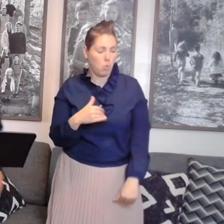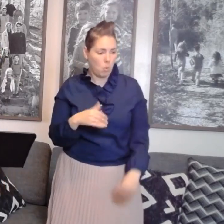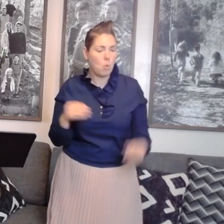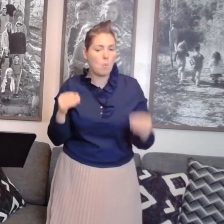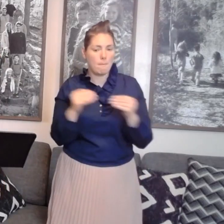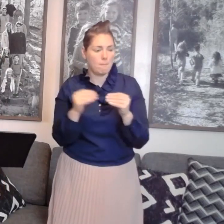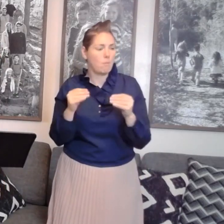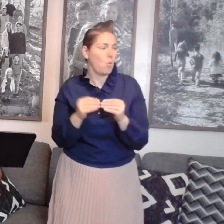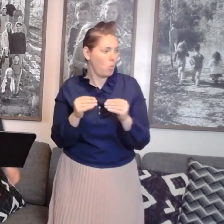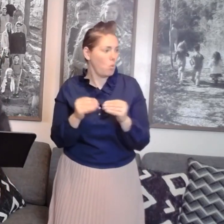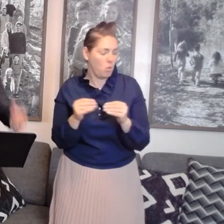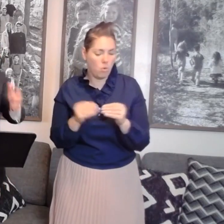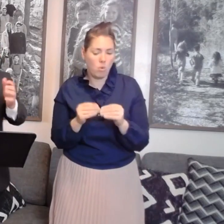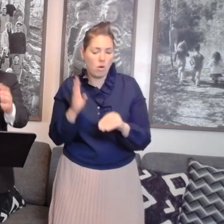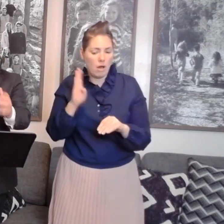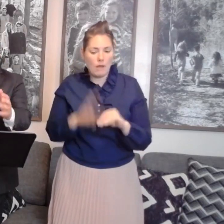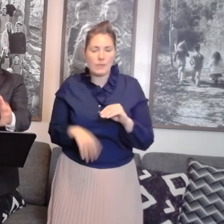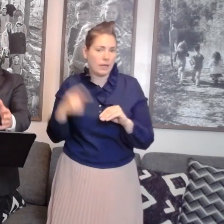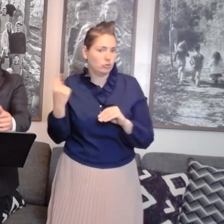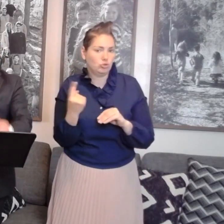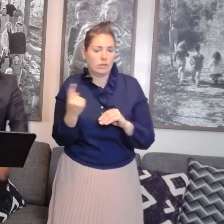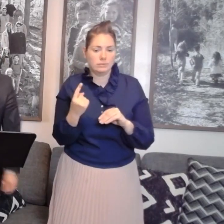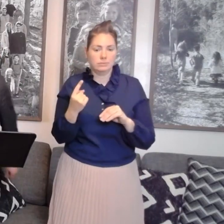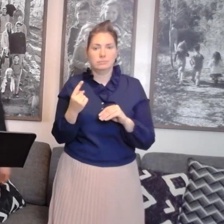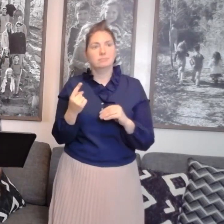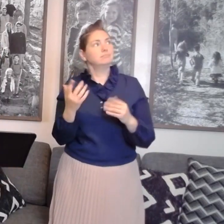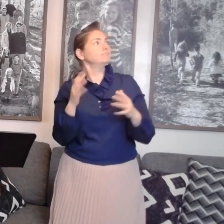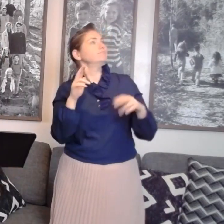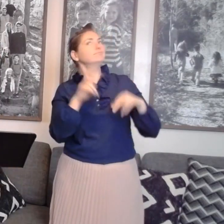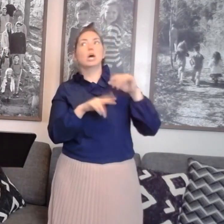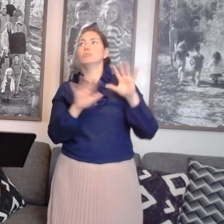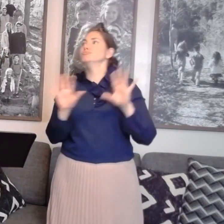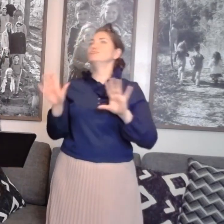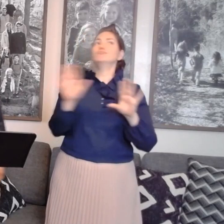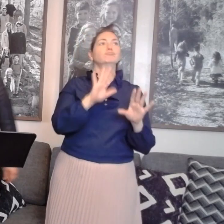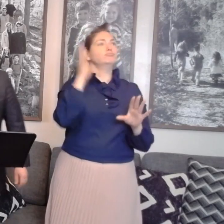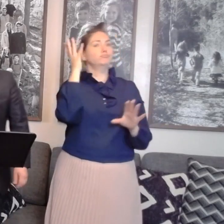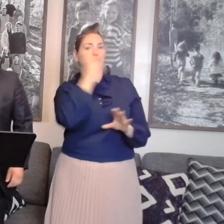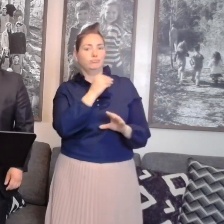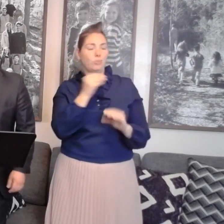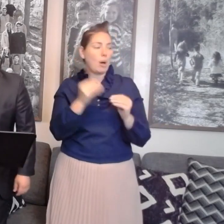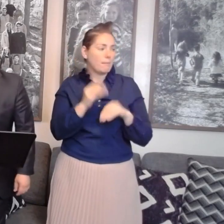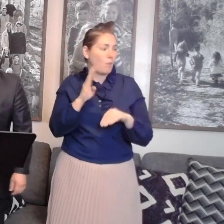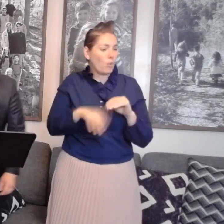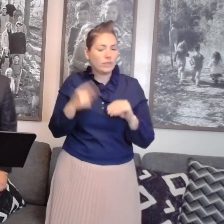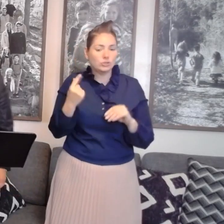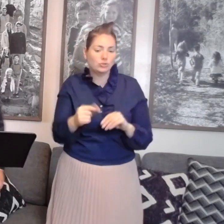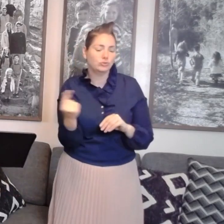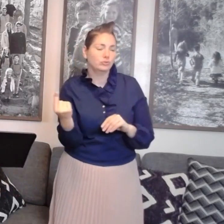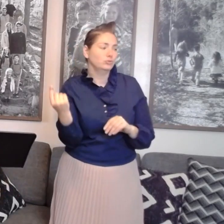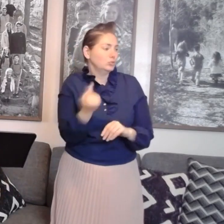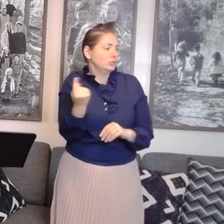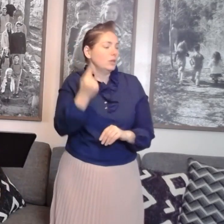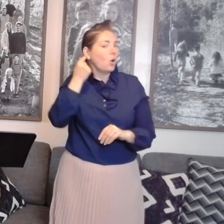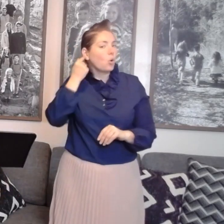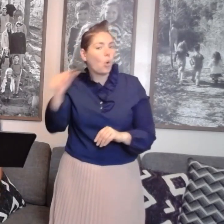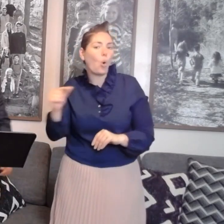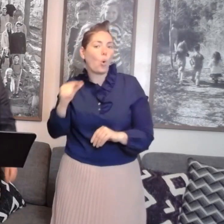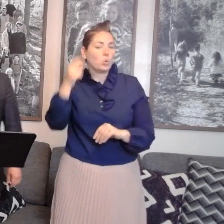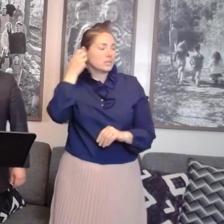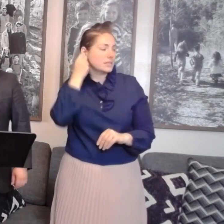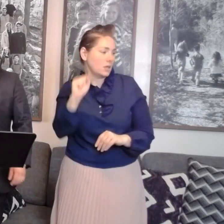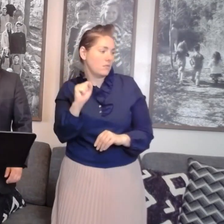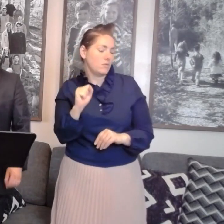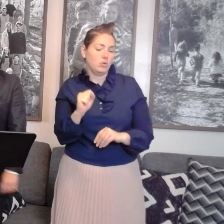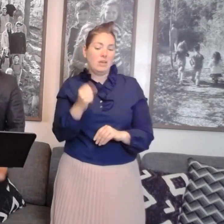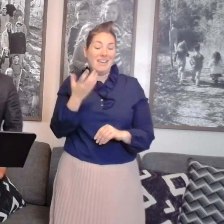to a sanctuary than just a pretty building. It was more than just gold and silver. It